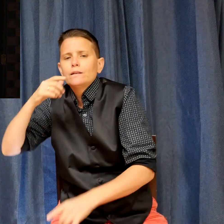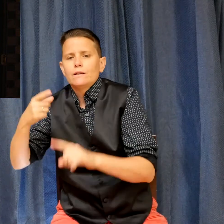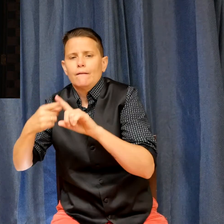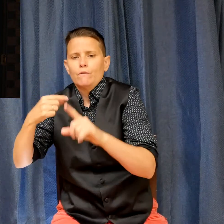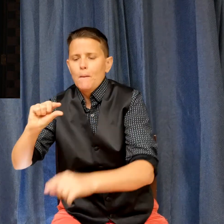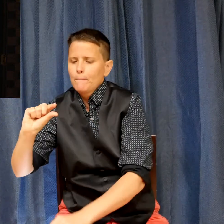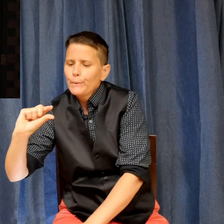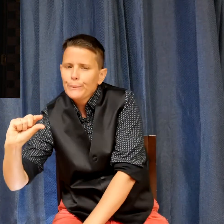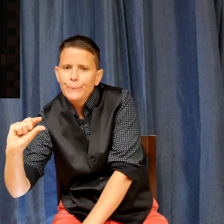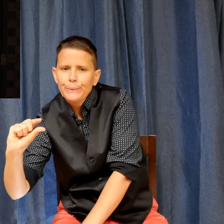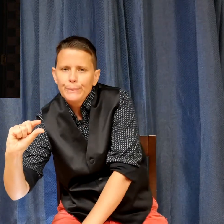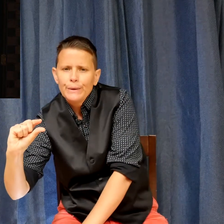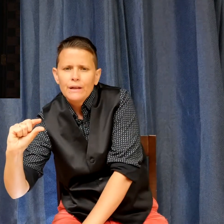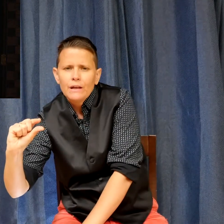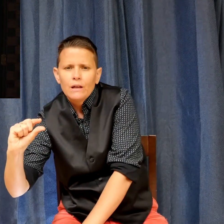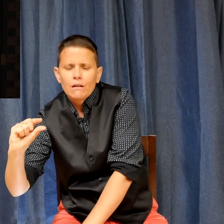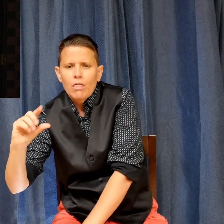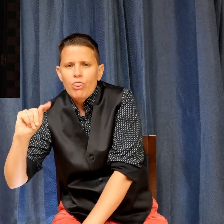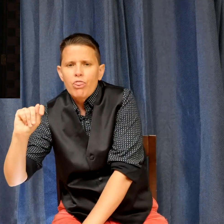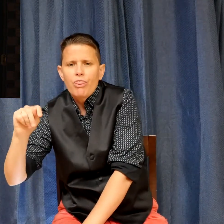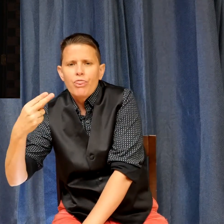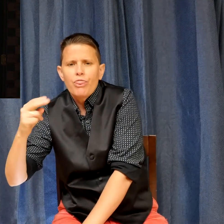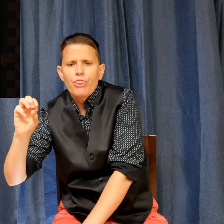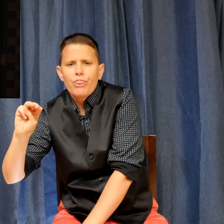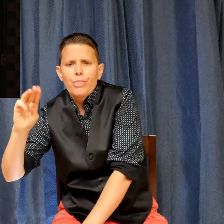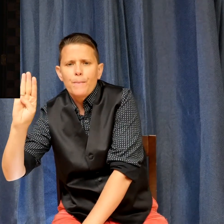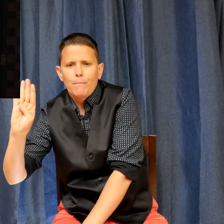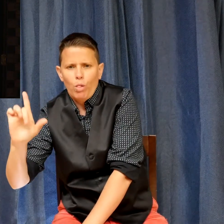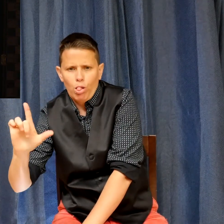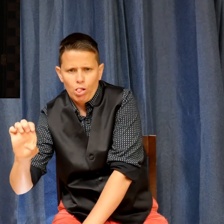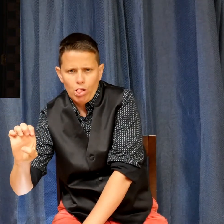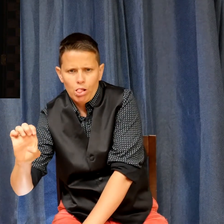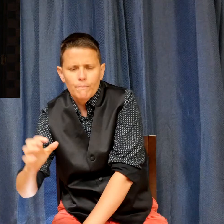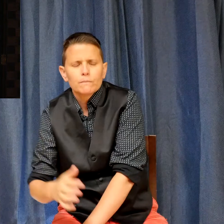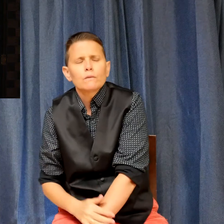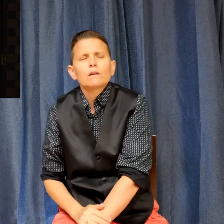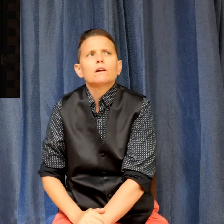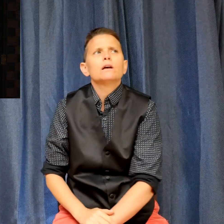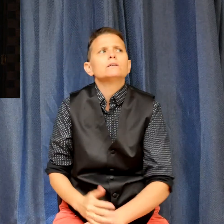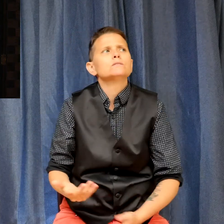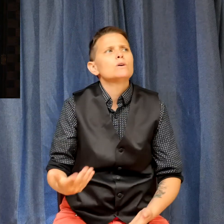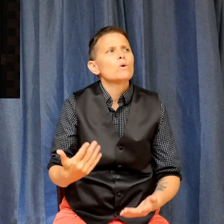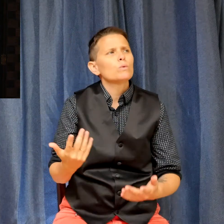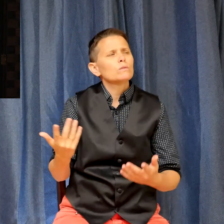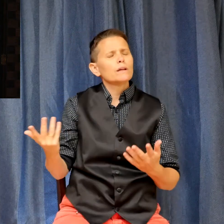better question. Well, I think it is a question around vulnerability. And